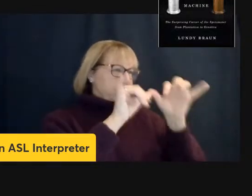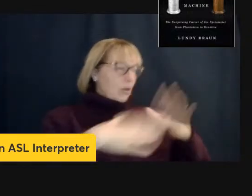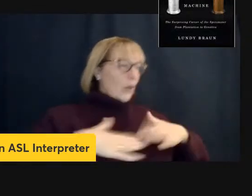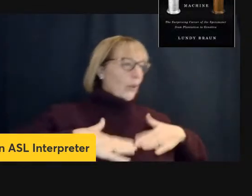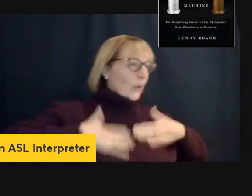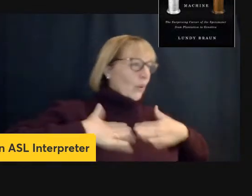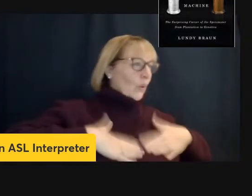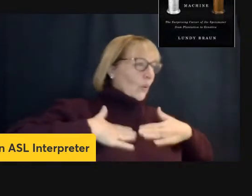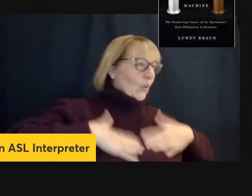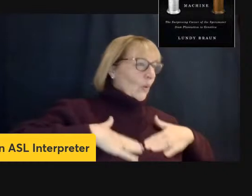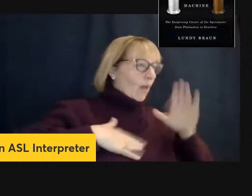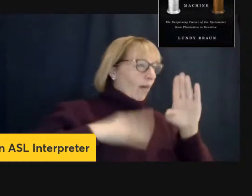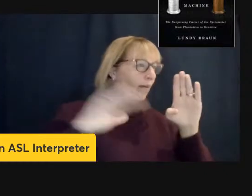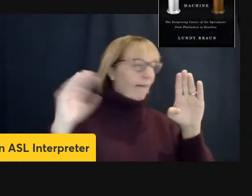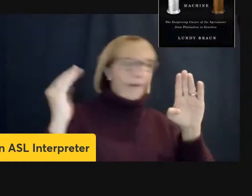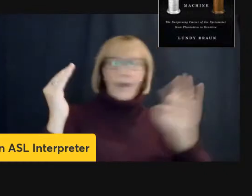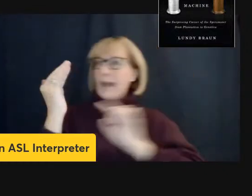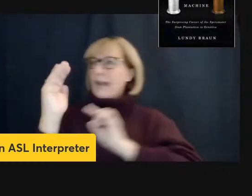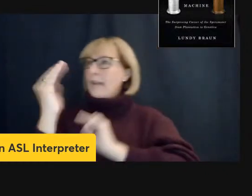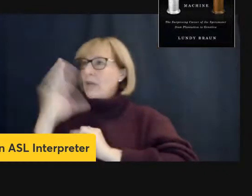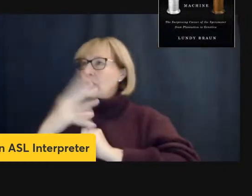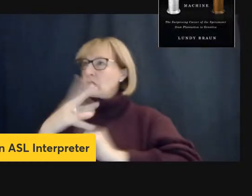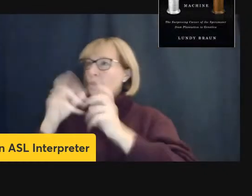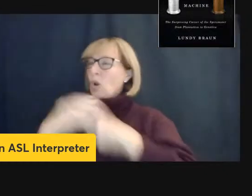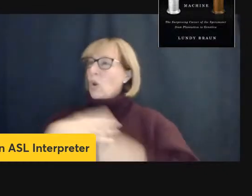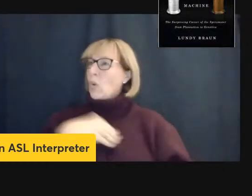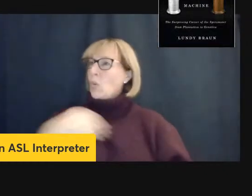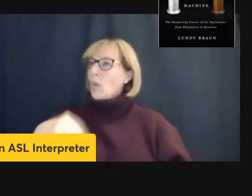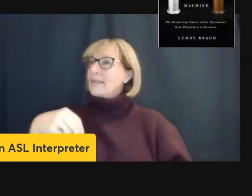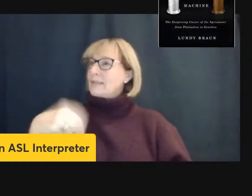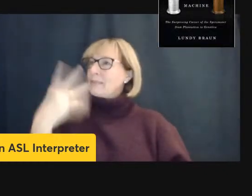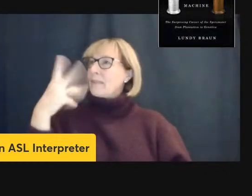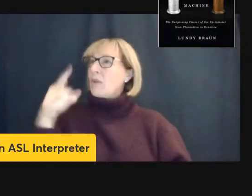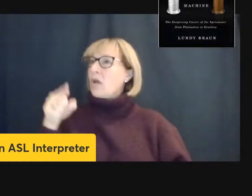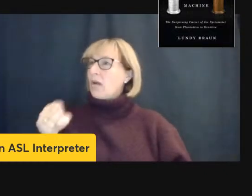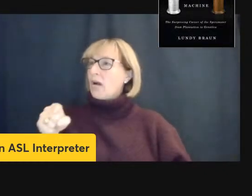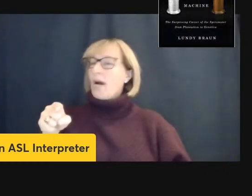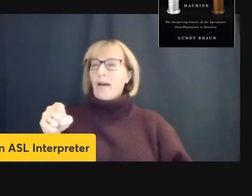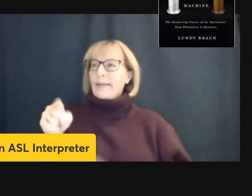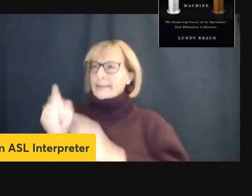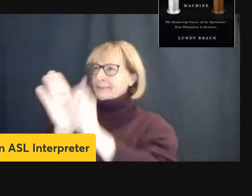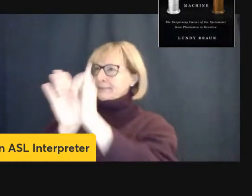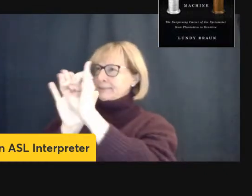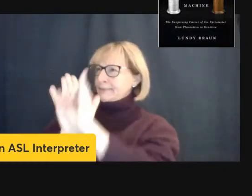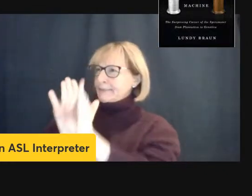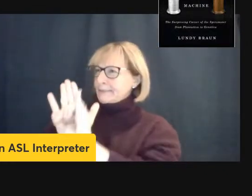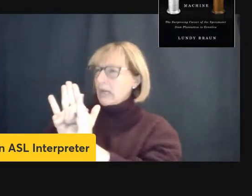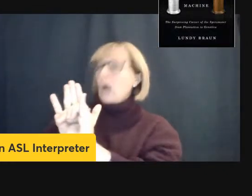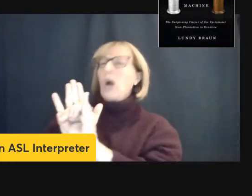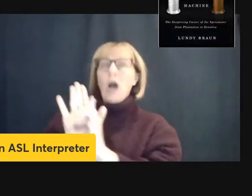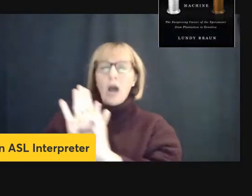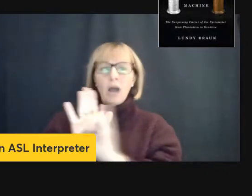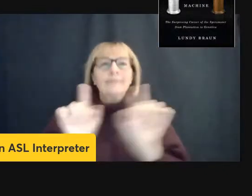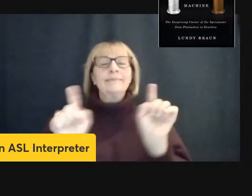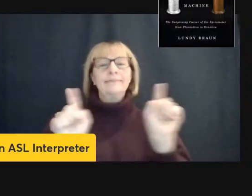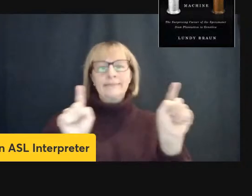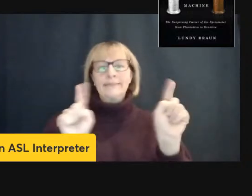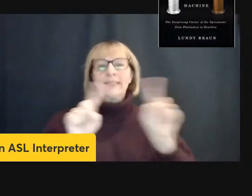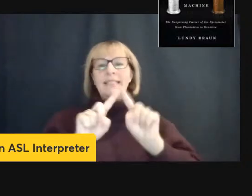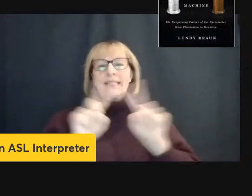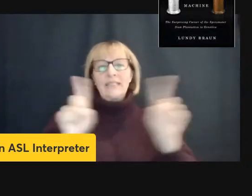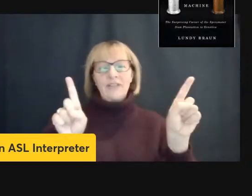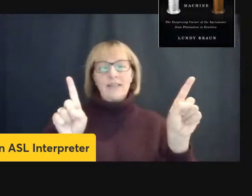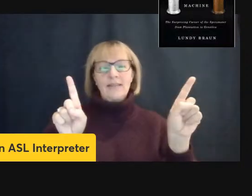empirical studies gave the notion of Black-white difference now special authority, and he